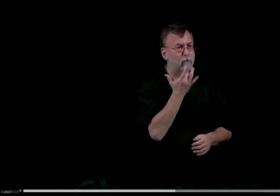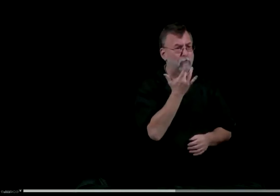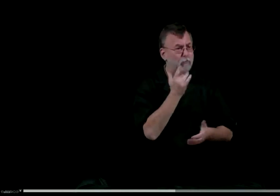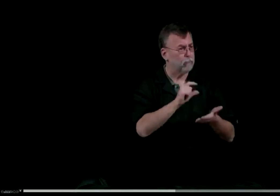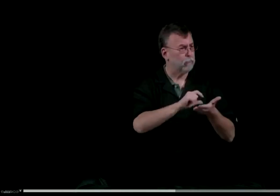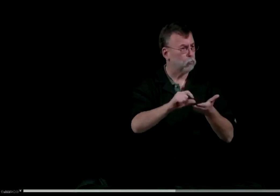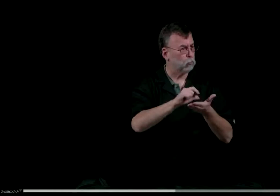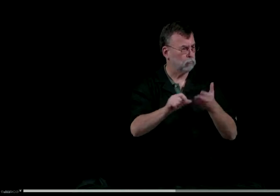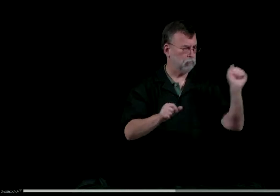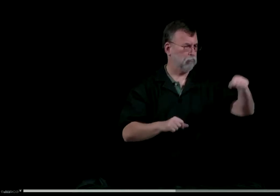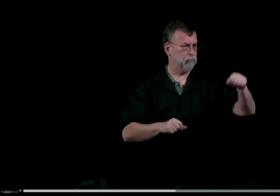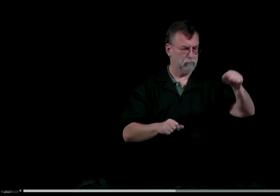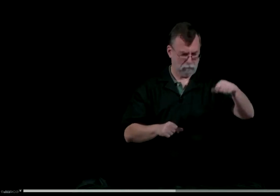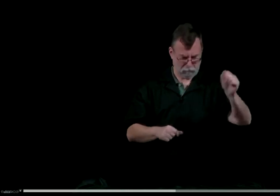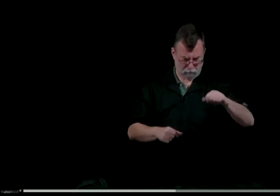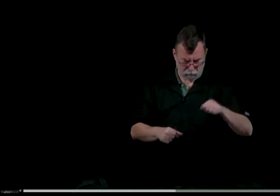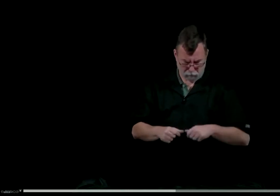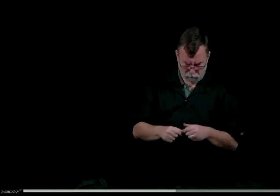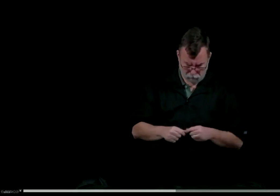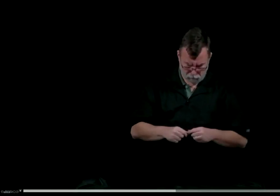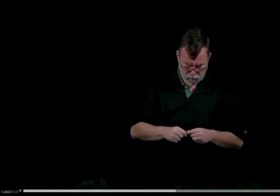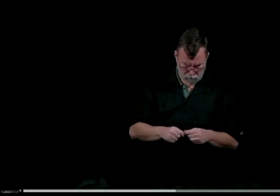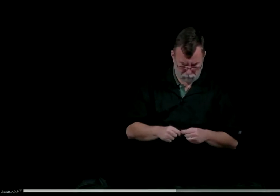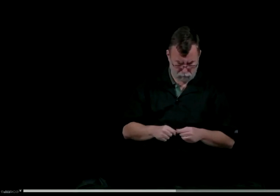Memorize some of it. Maybe memorize your favorite verse. You can do that.